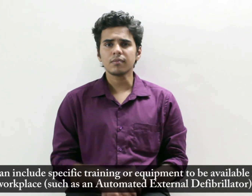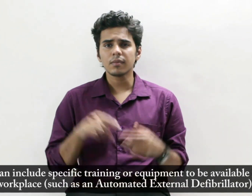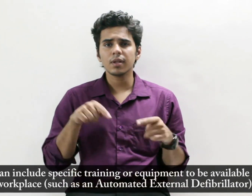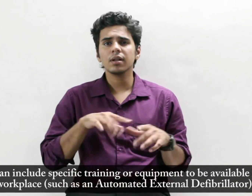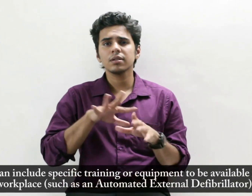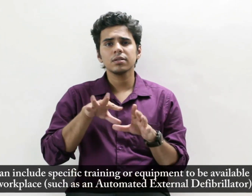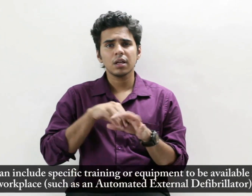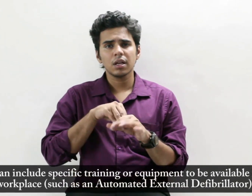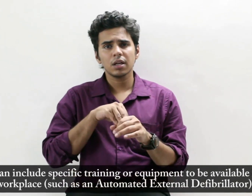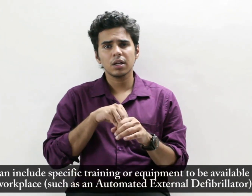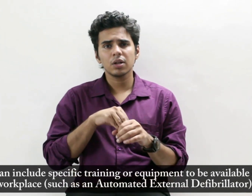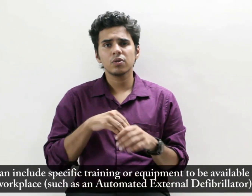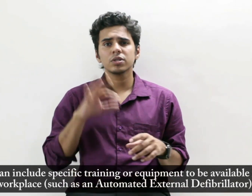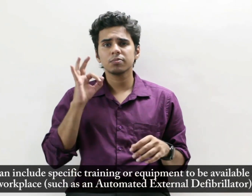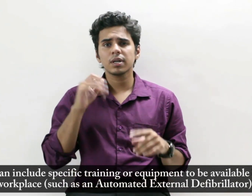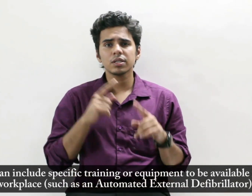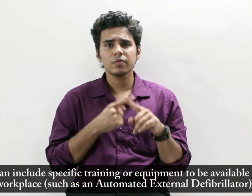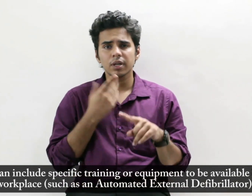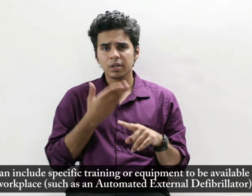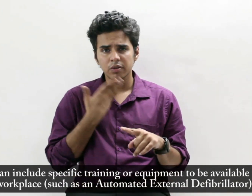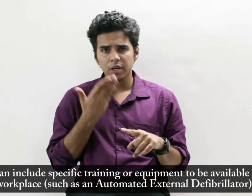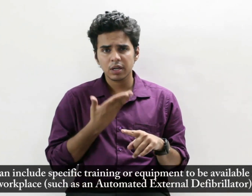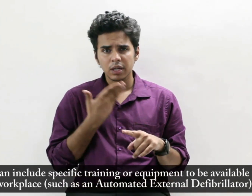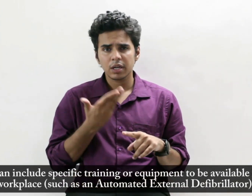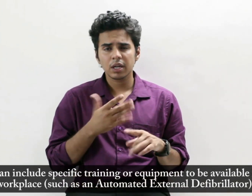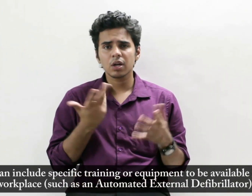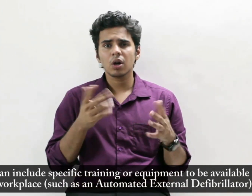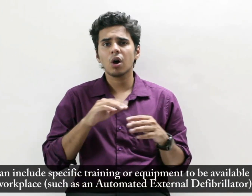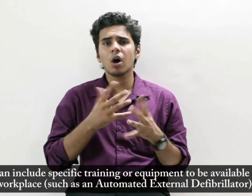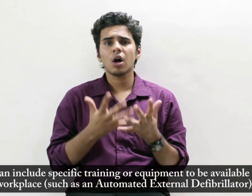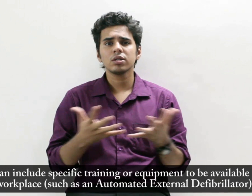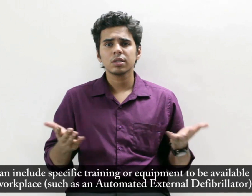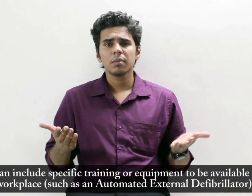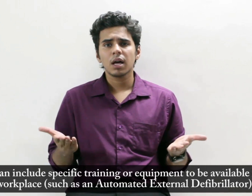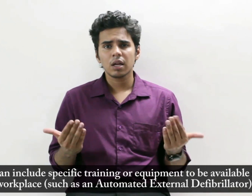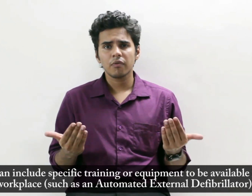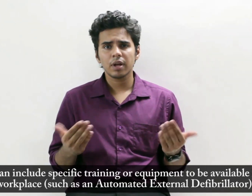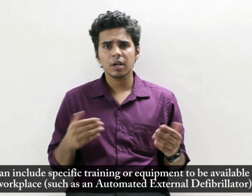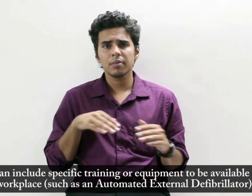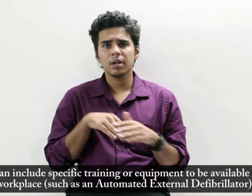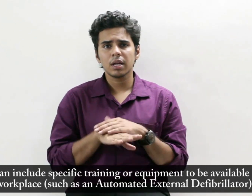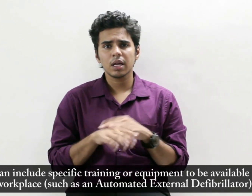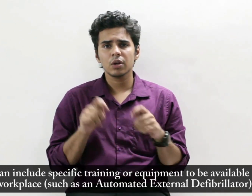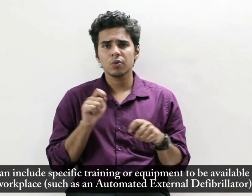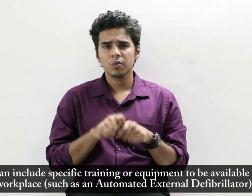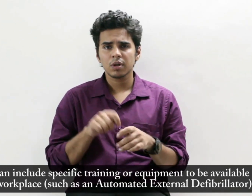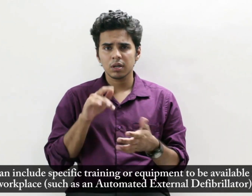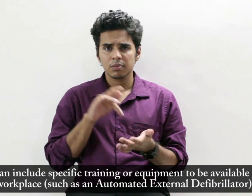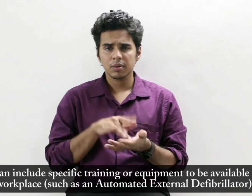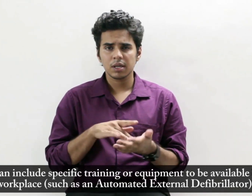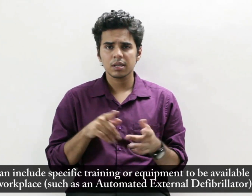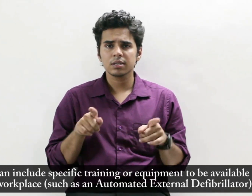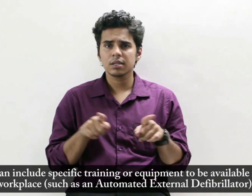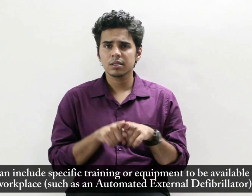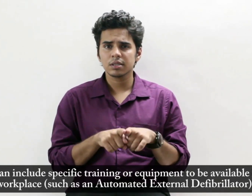This can include specific training or equipment to be available in the workplace, such as an automated